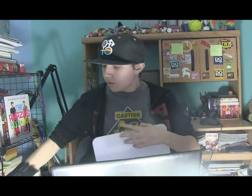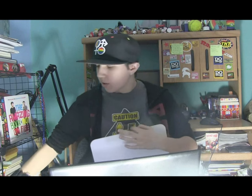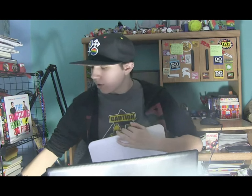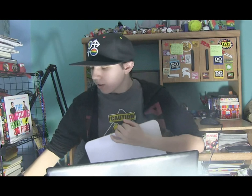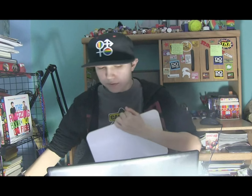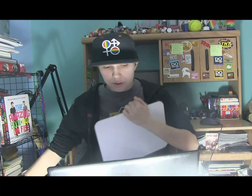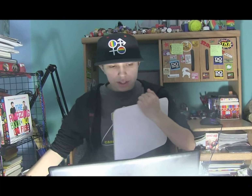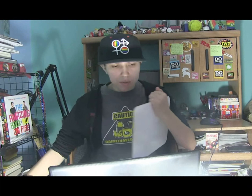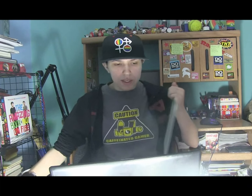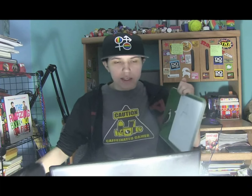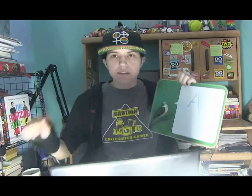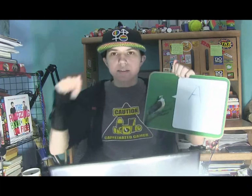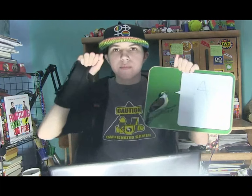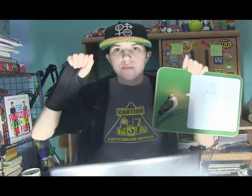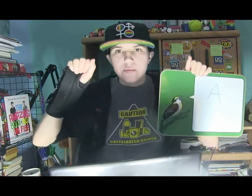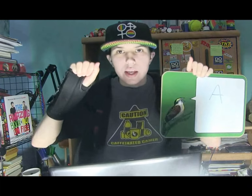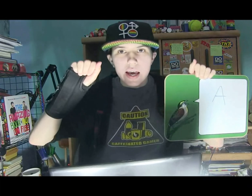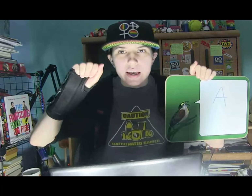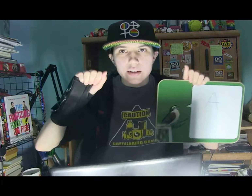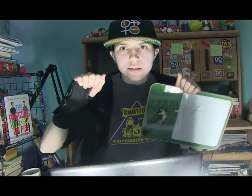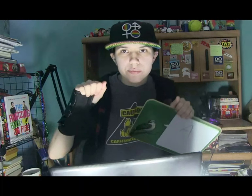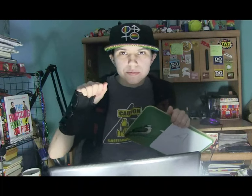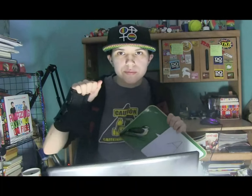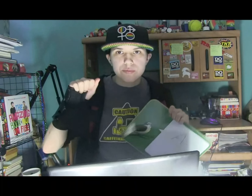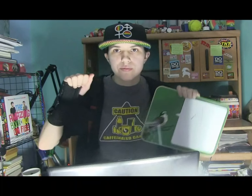So first up is A.